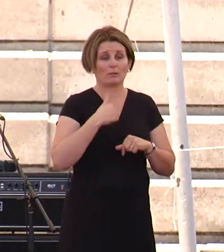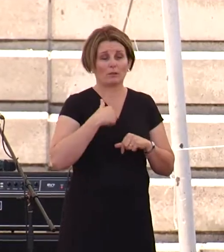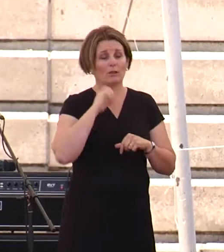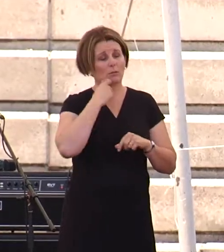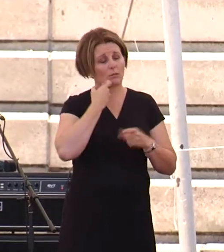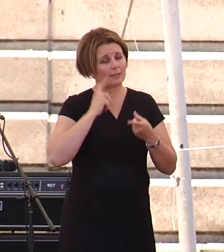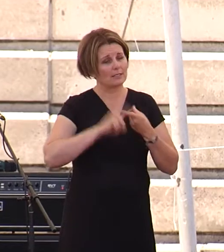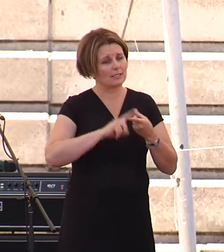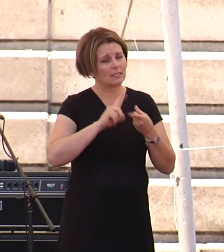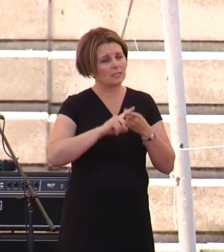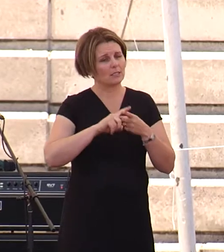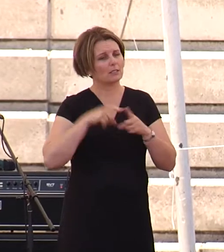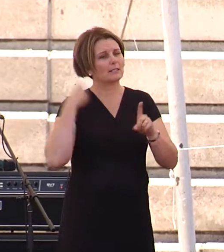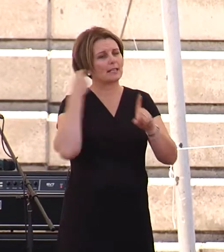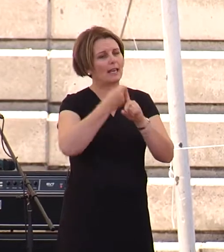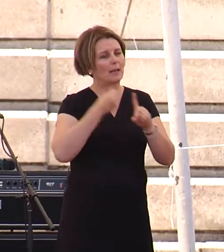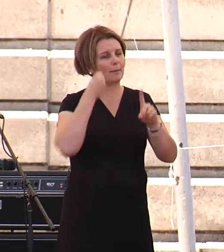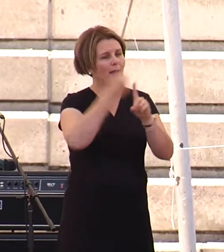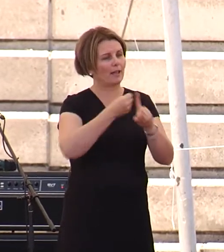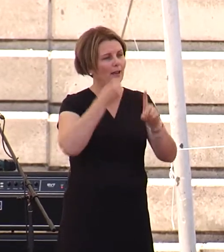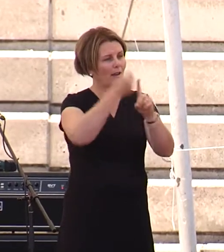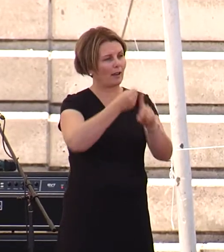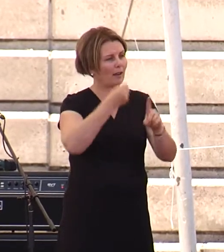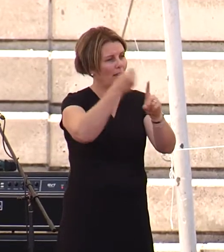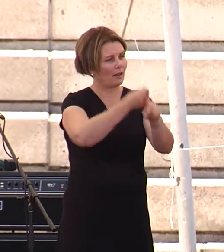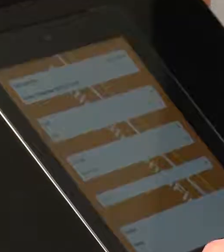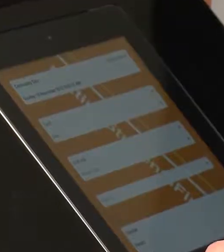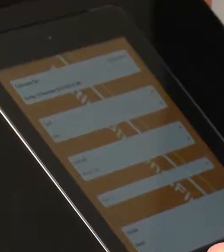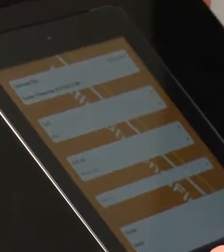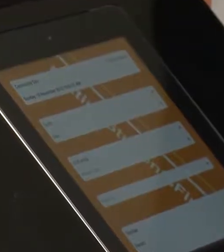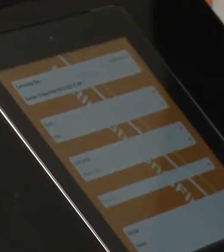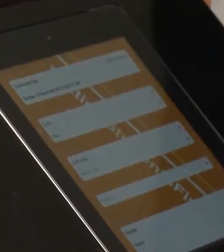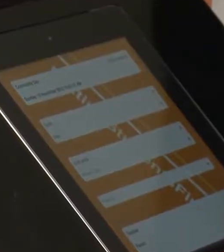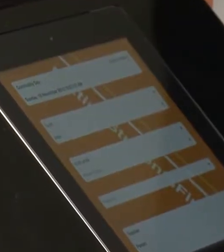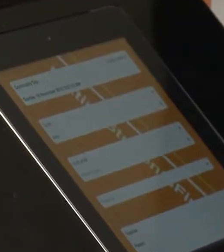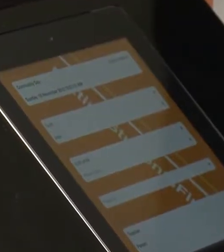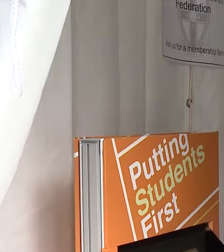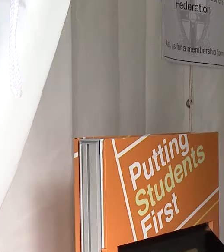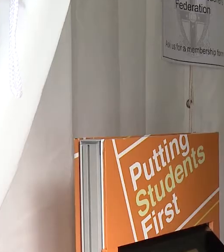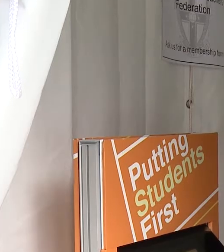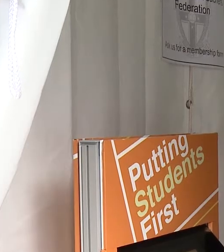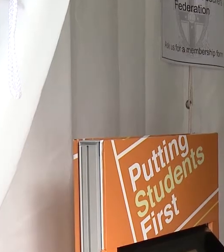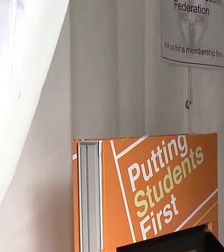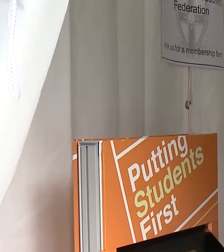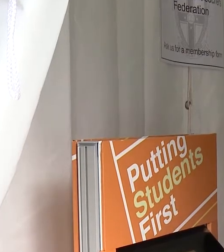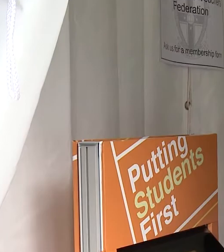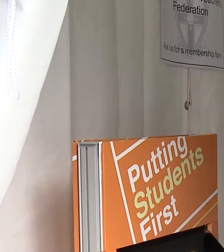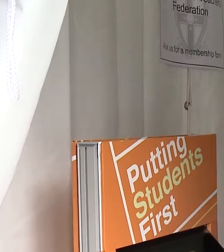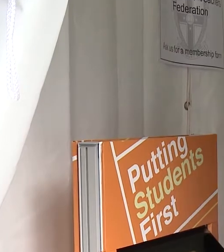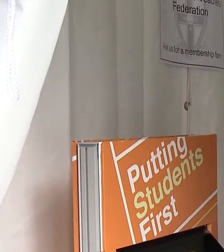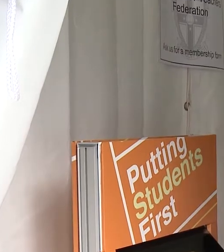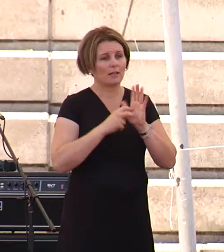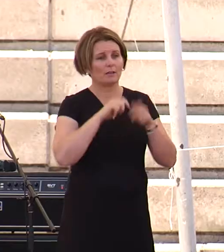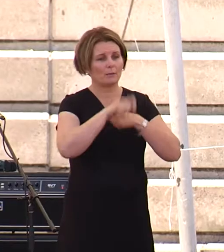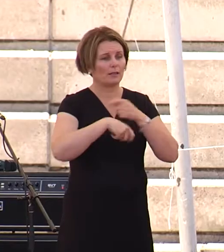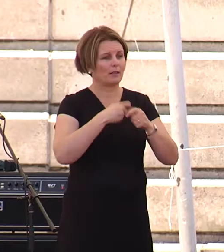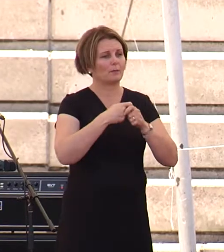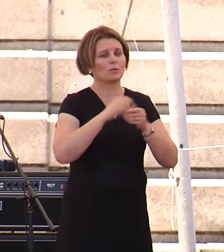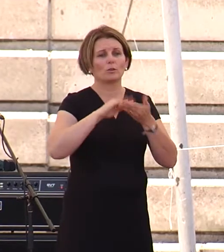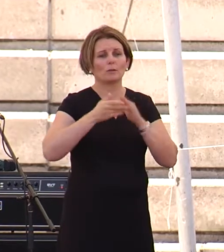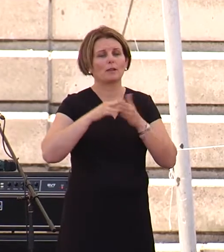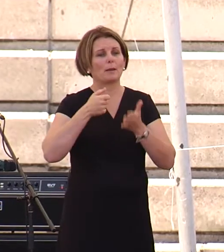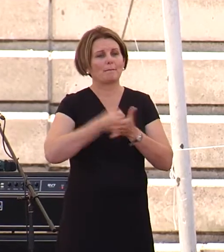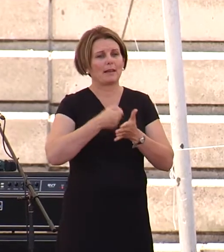keep this campaign alive for as long as it takes. We will sign up to become members of a